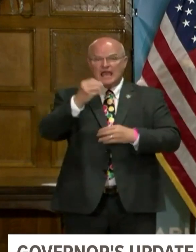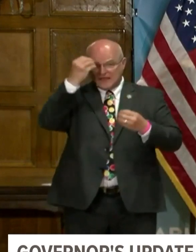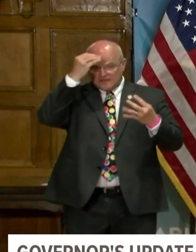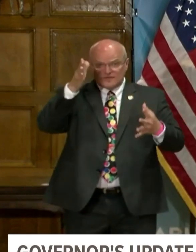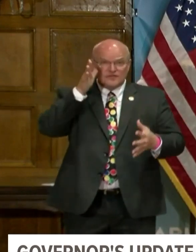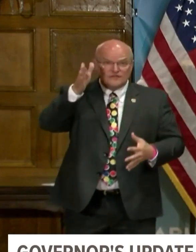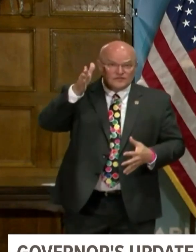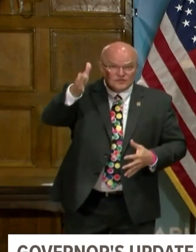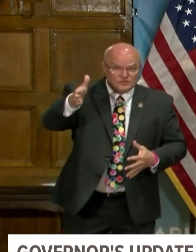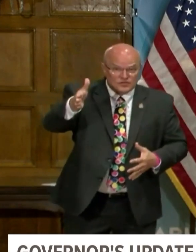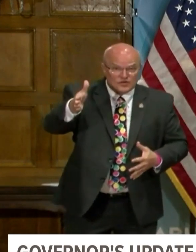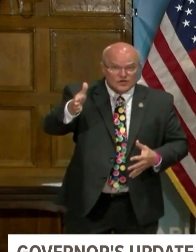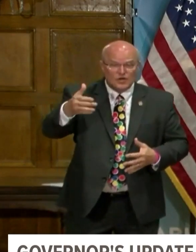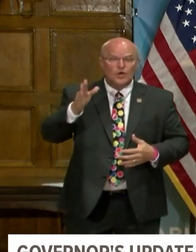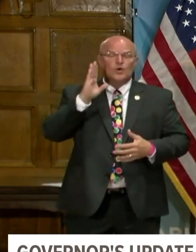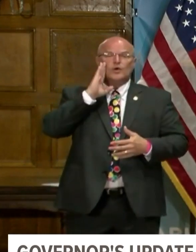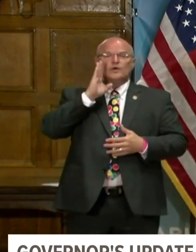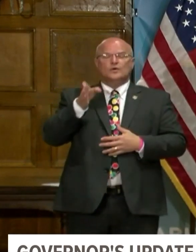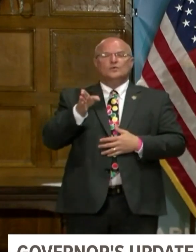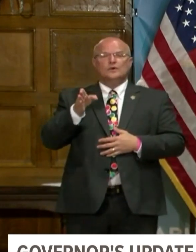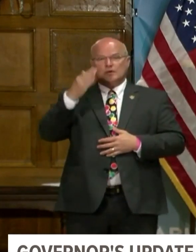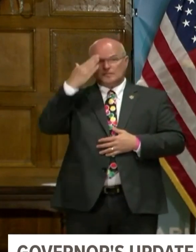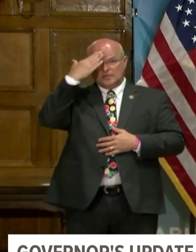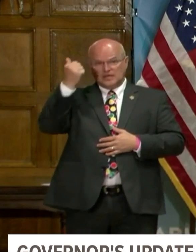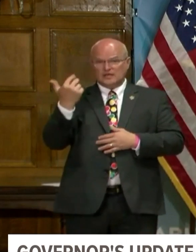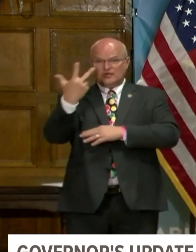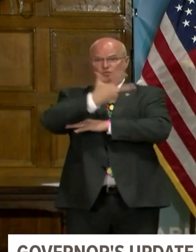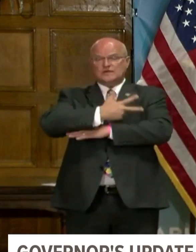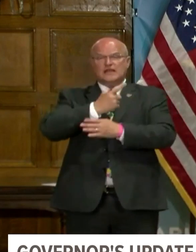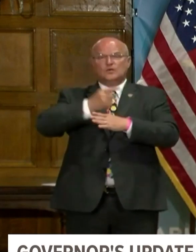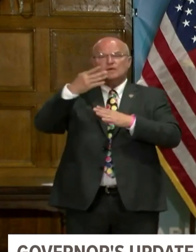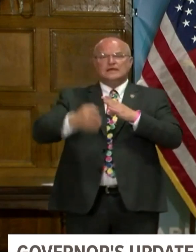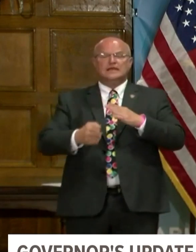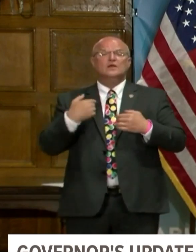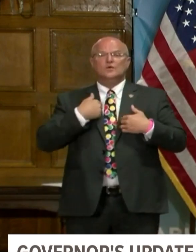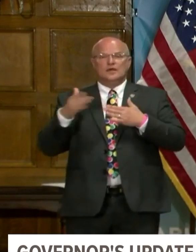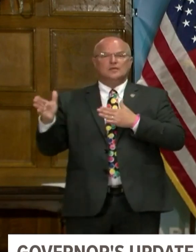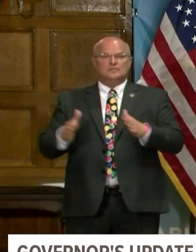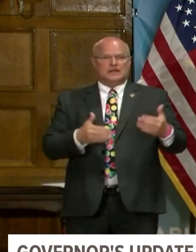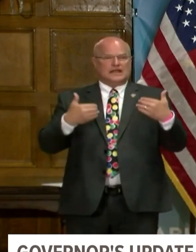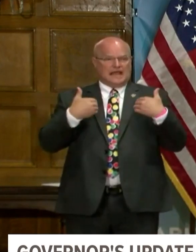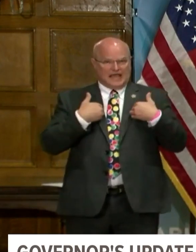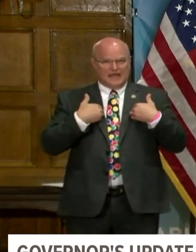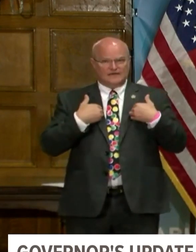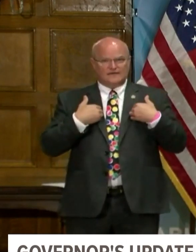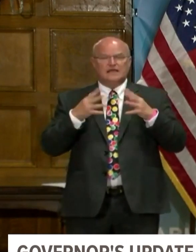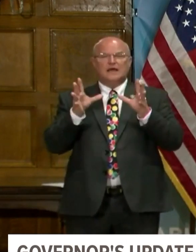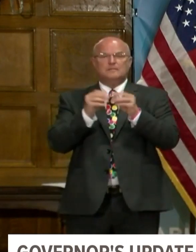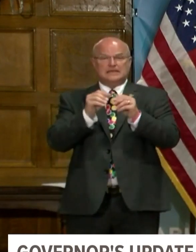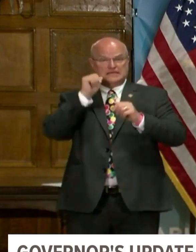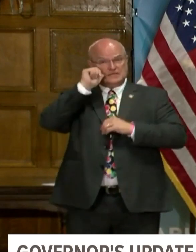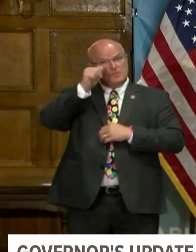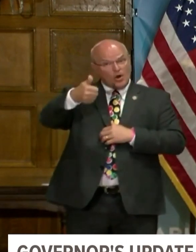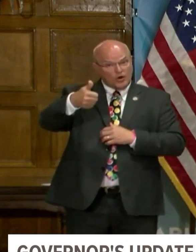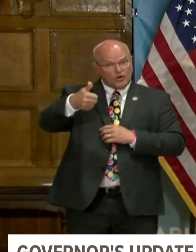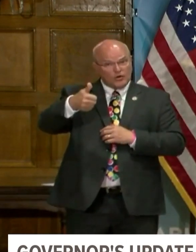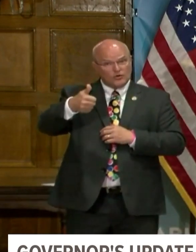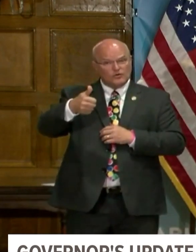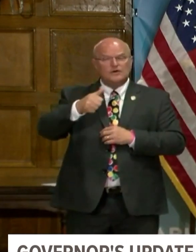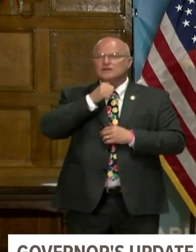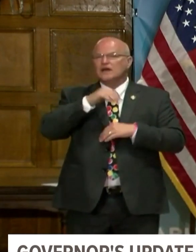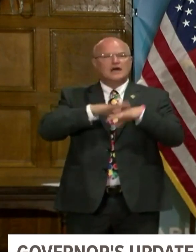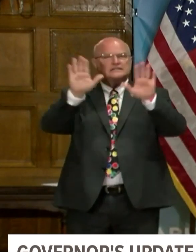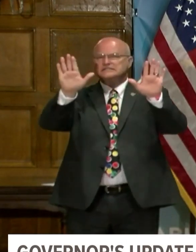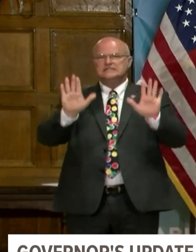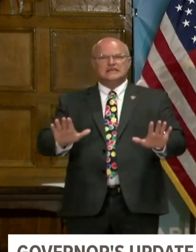for the future, we are, because it's a 3-day weekend, we do plan on having a report tomorrow, not one